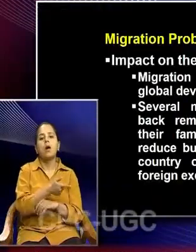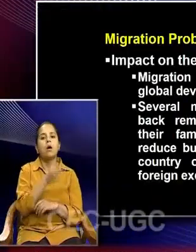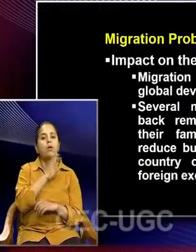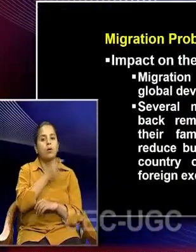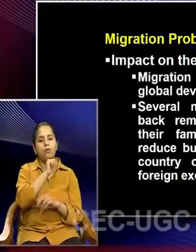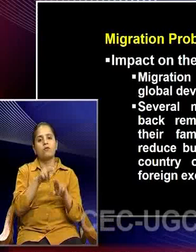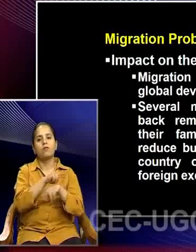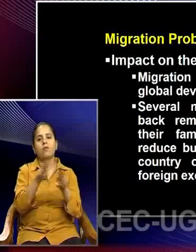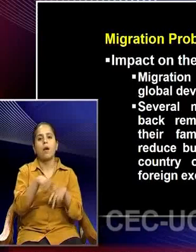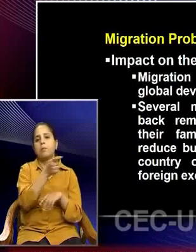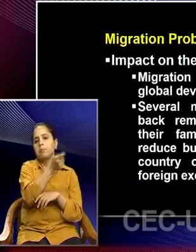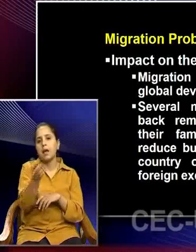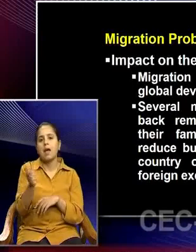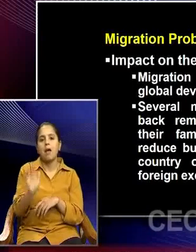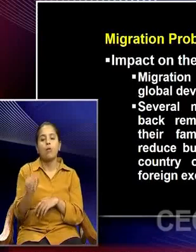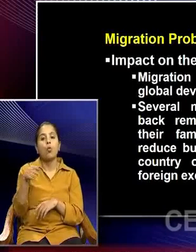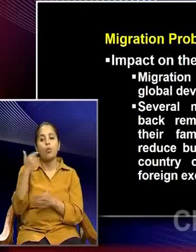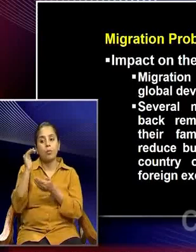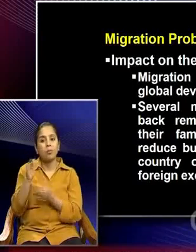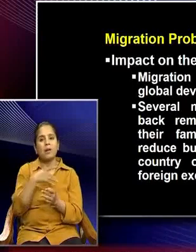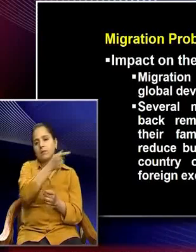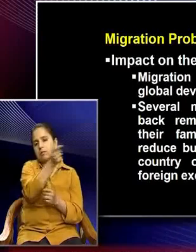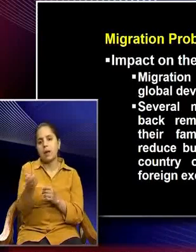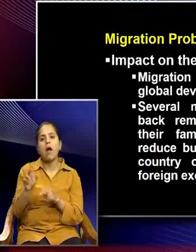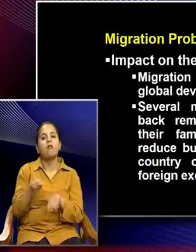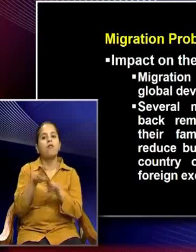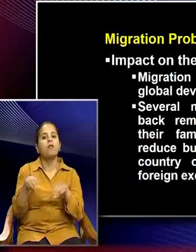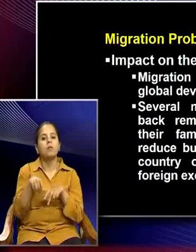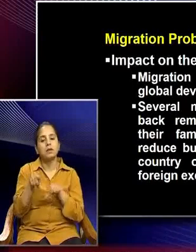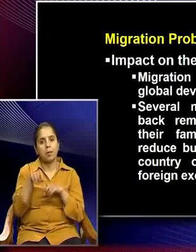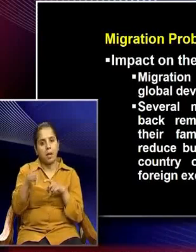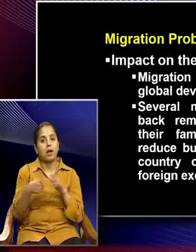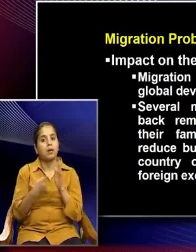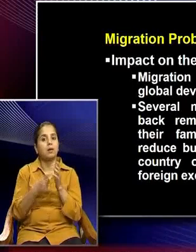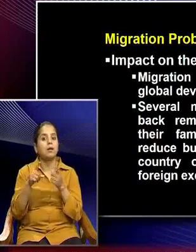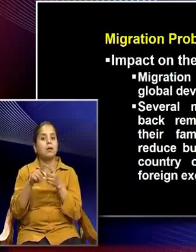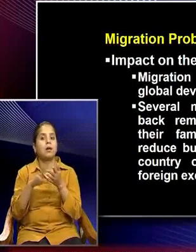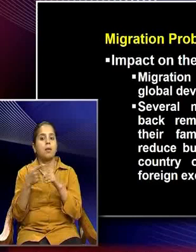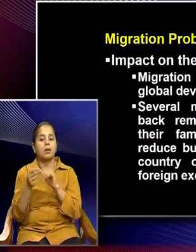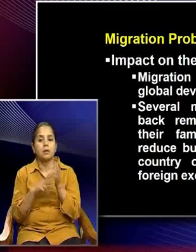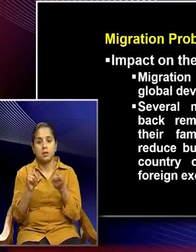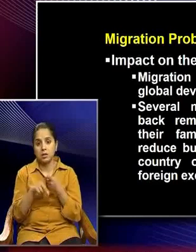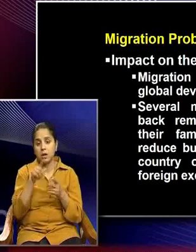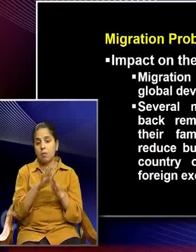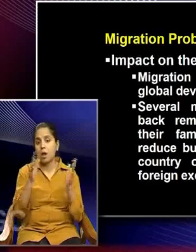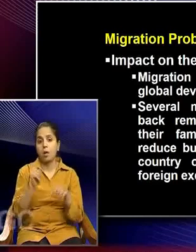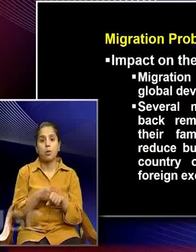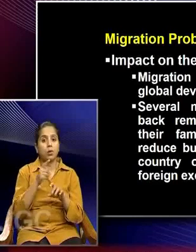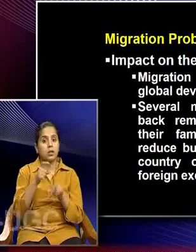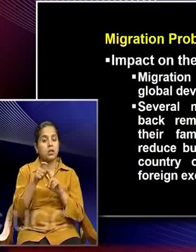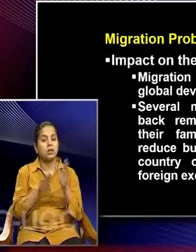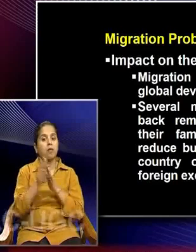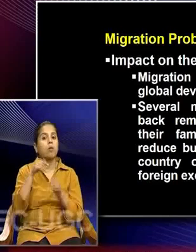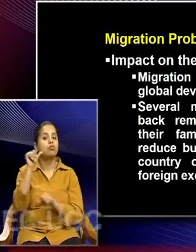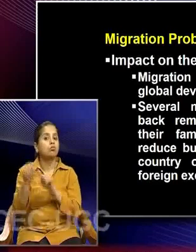their families at native places. And this way, these remittances create a lot of opportunities of development